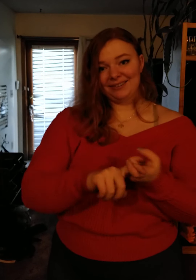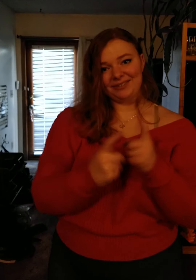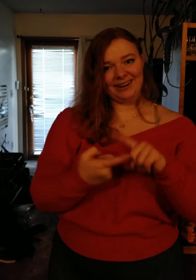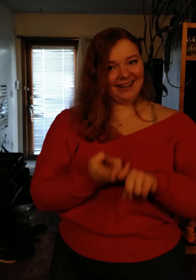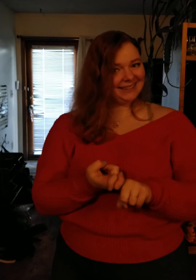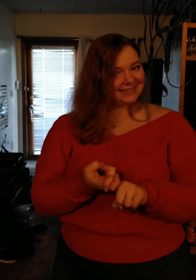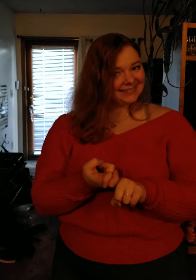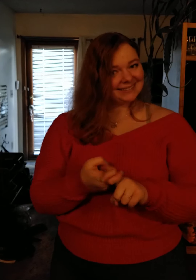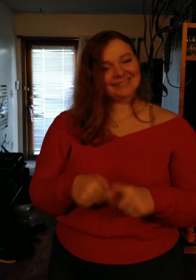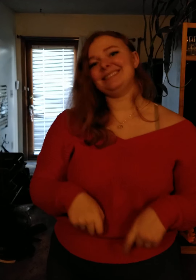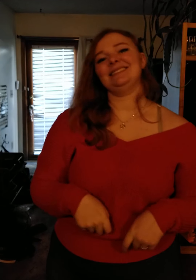friend? 27.